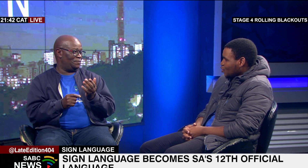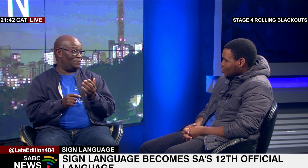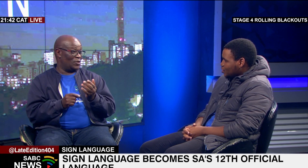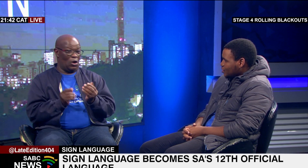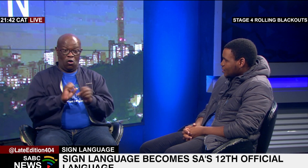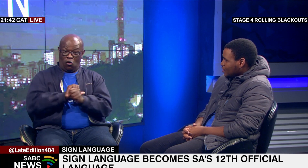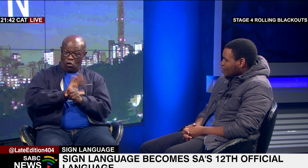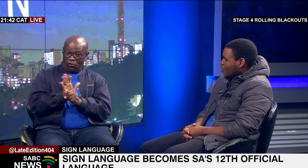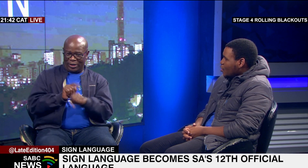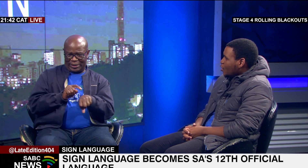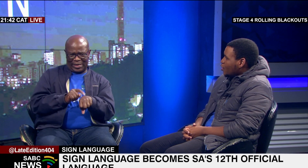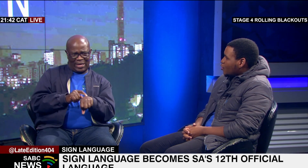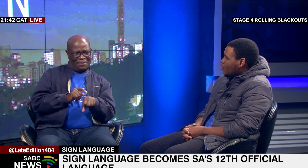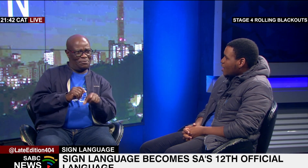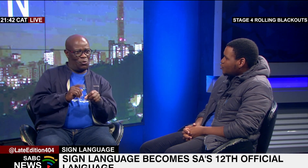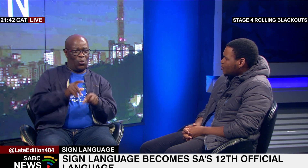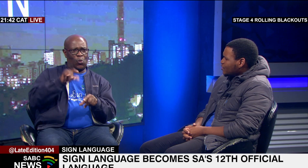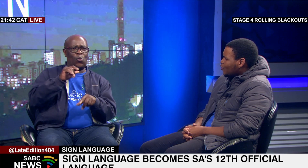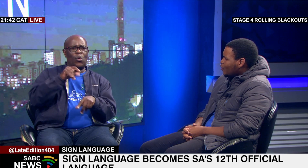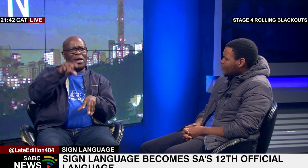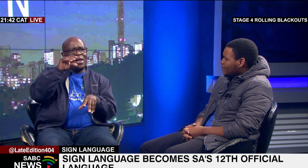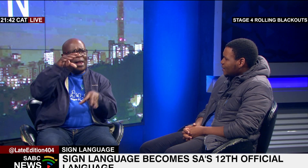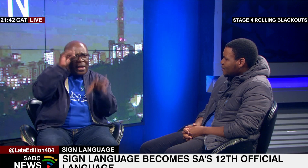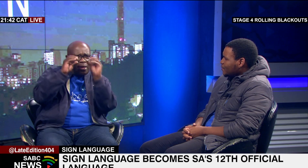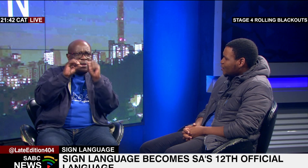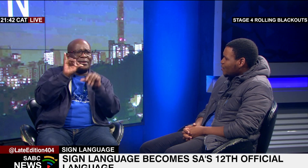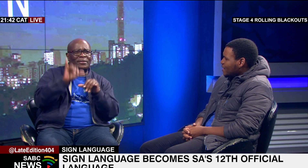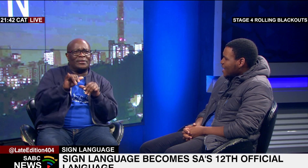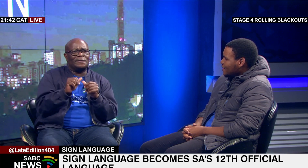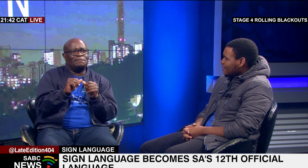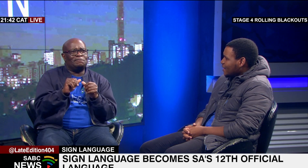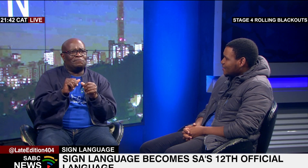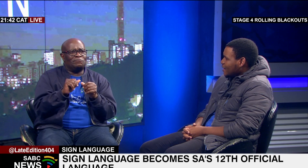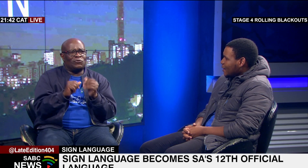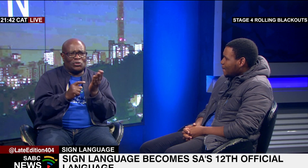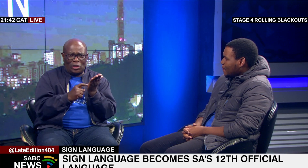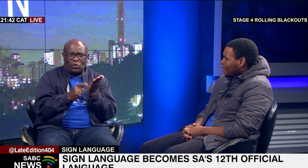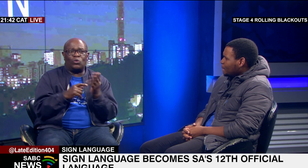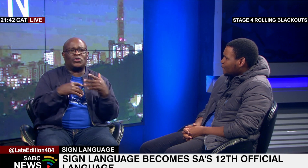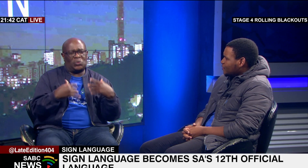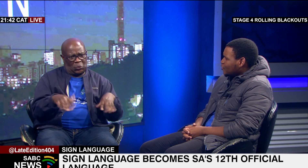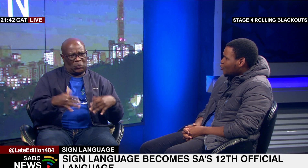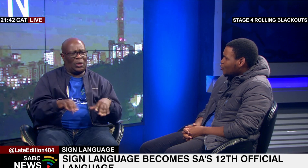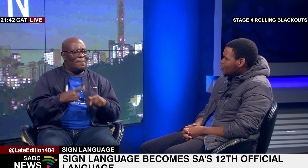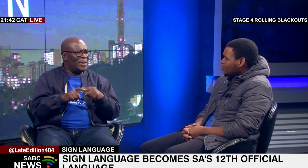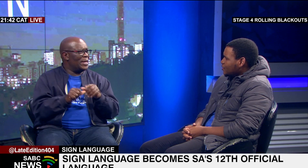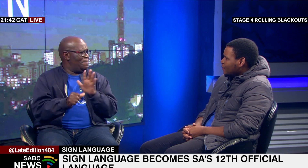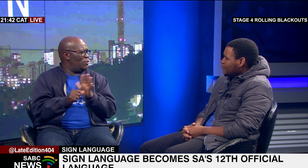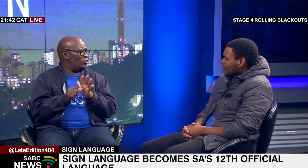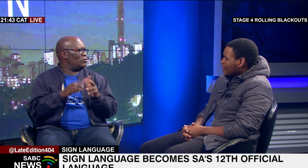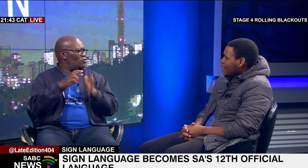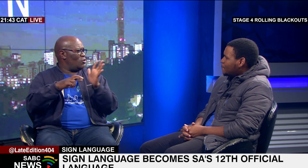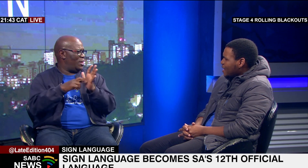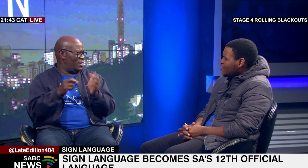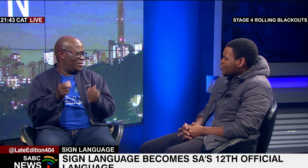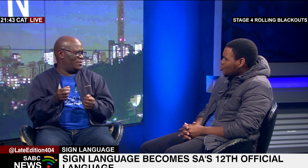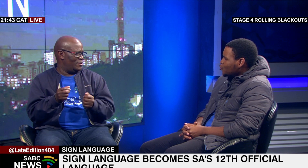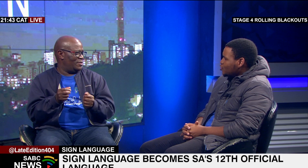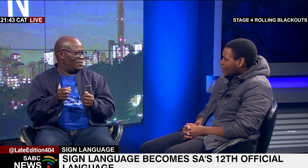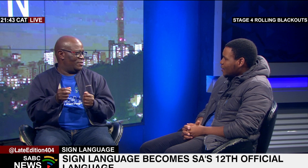technology. During the COVID pandemic, we learned that technology plays a huge